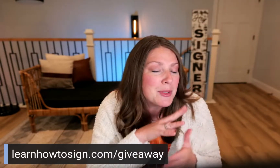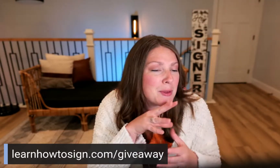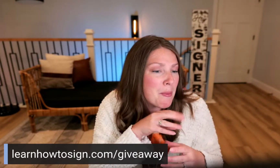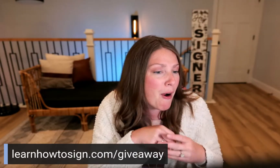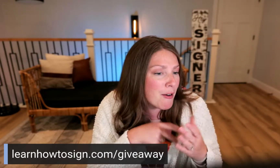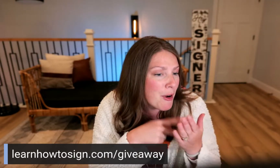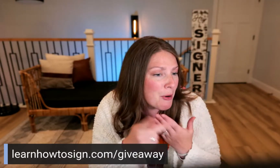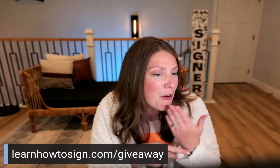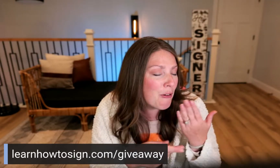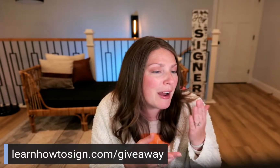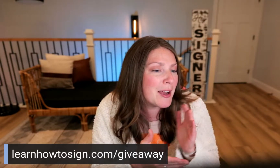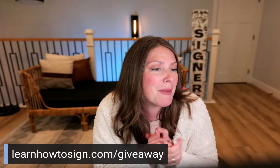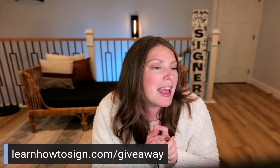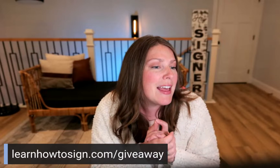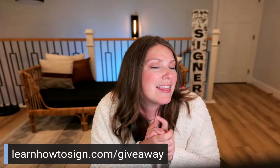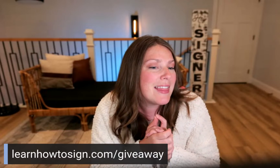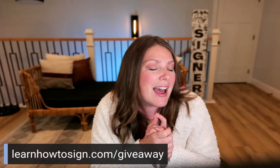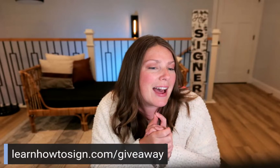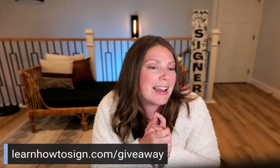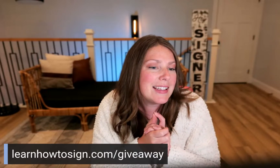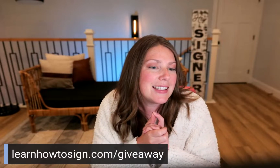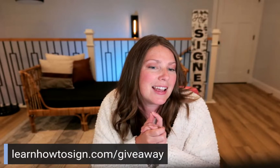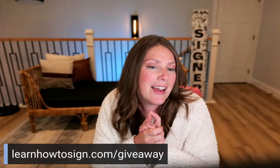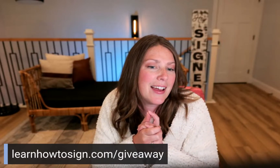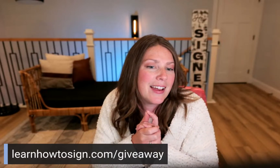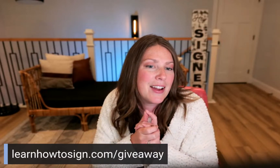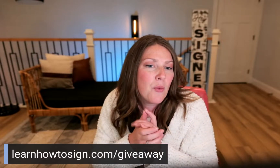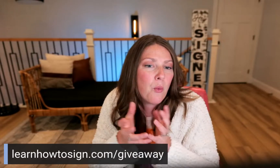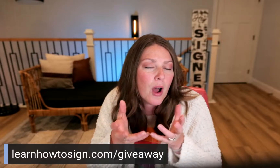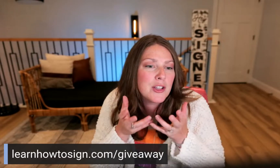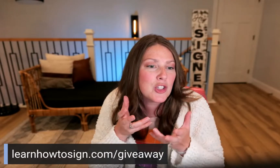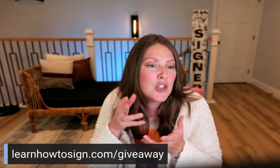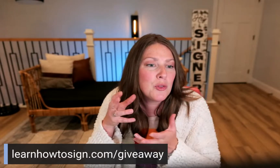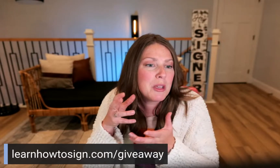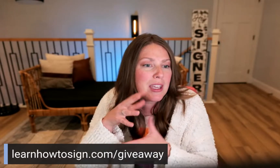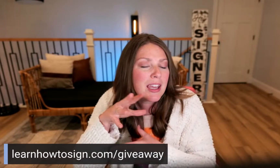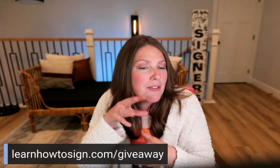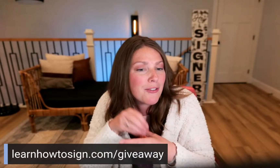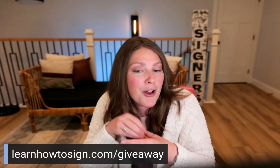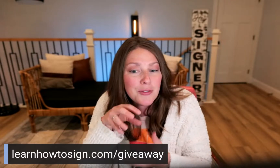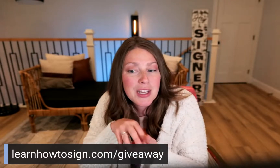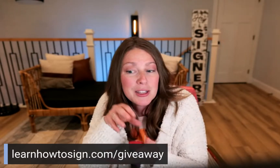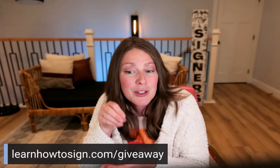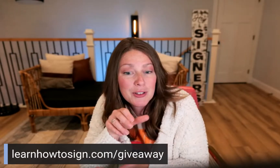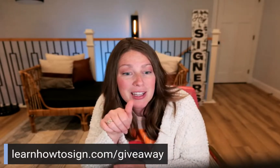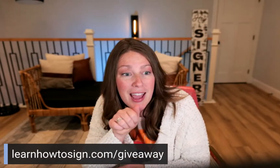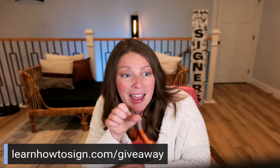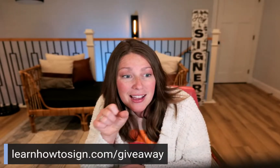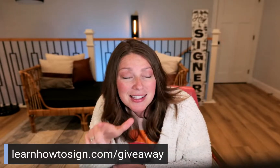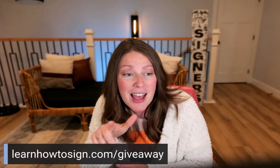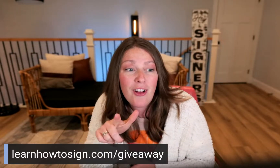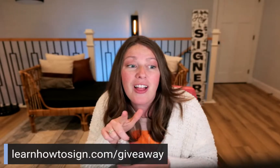be a part of our program that want to be involved in learning ASL and